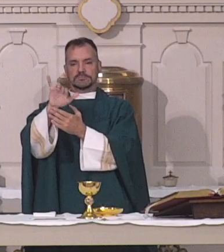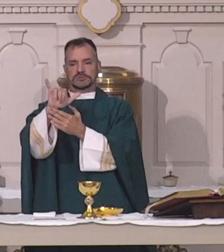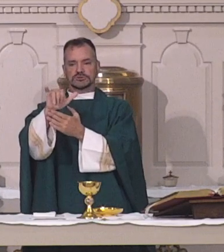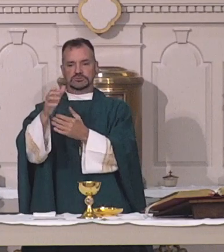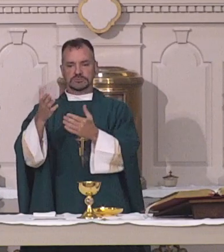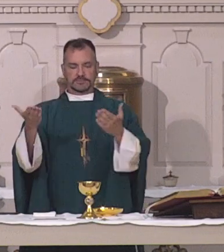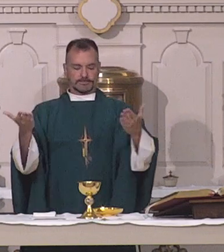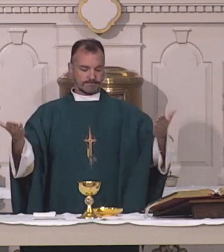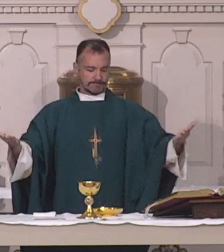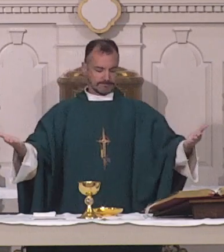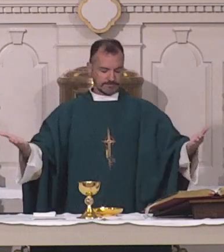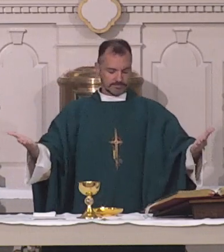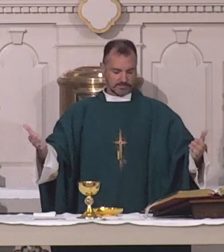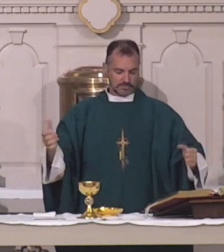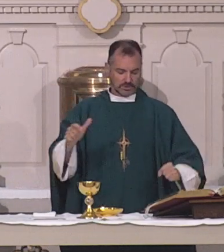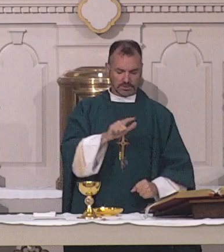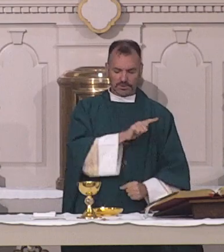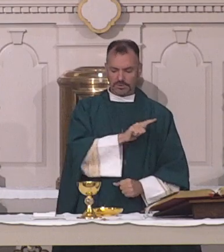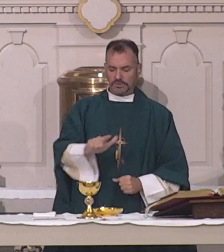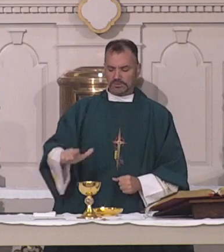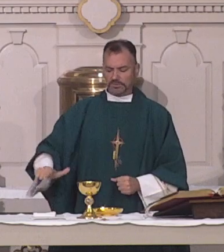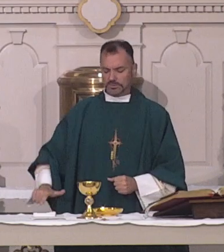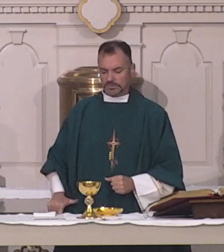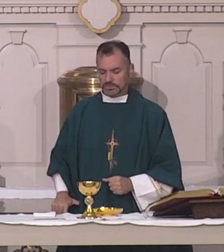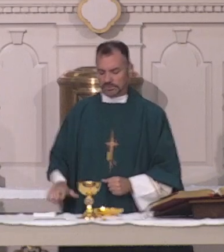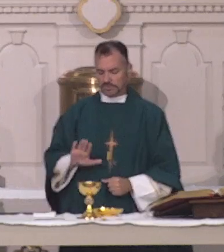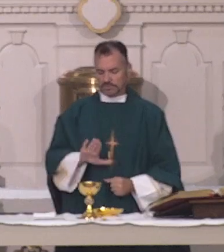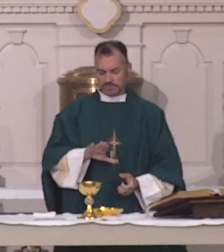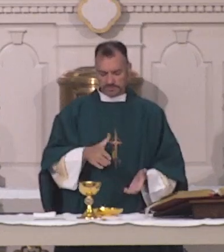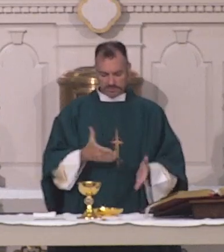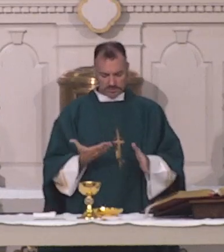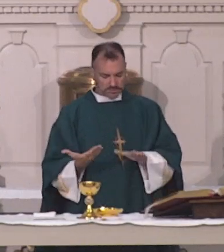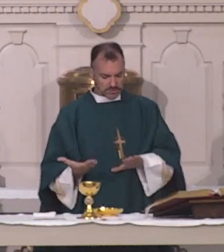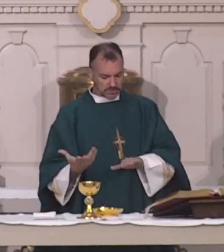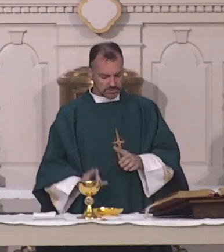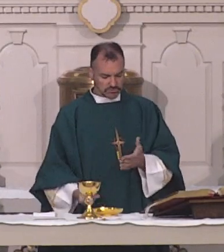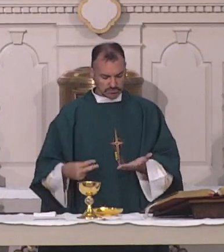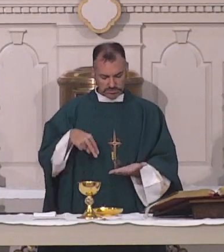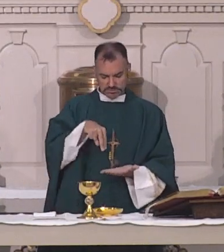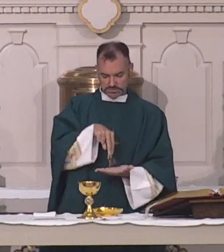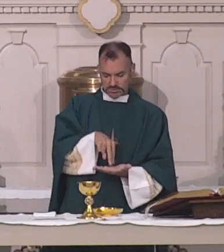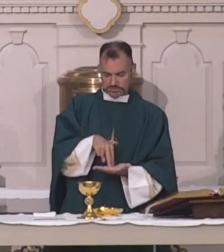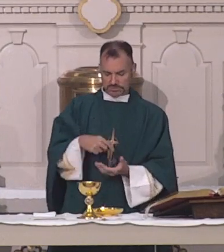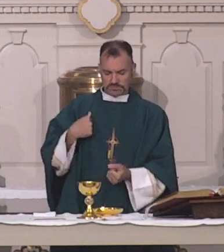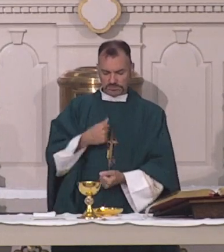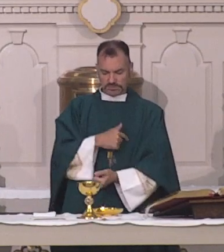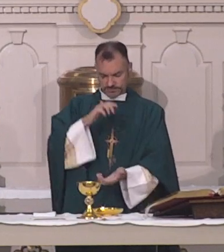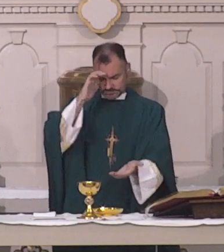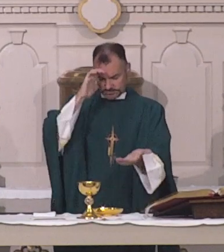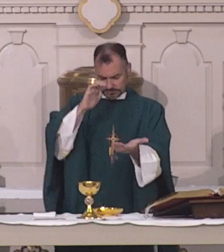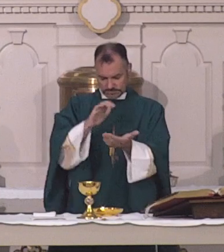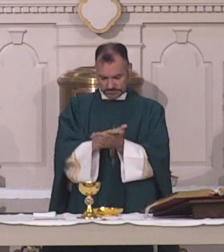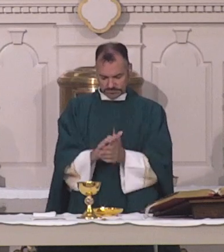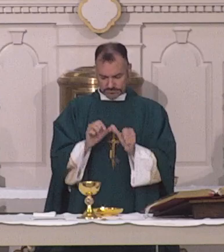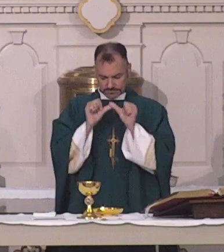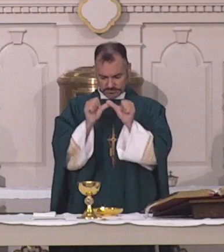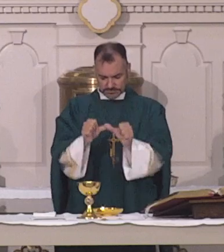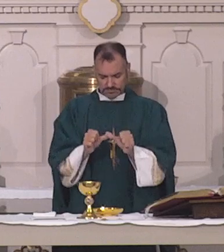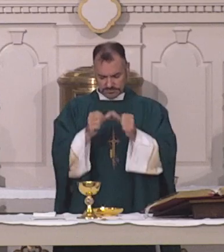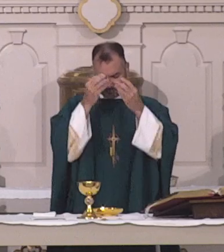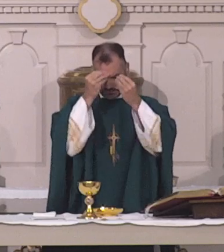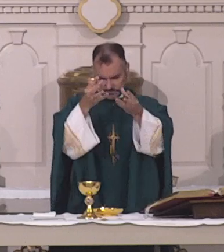The mystery of faith. We proclaim your death, O Lord, and profess